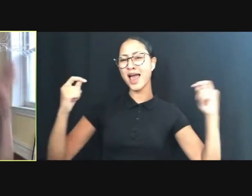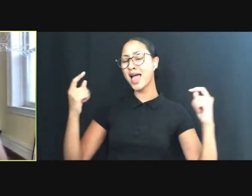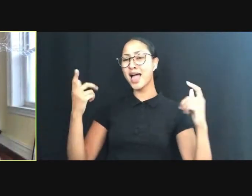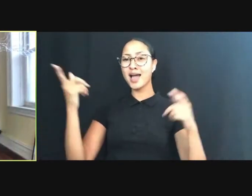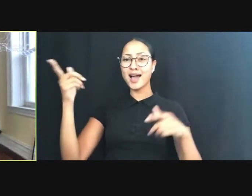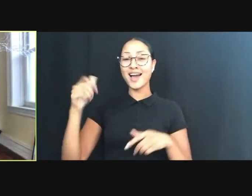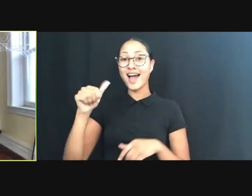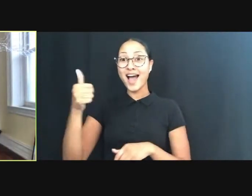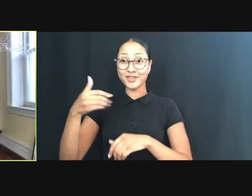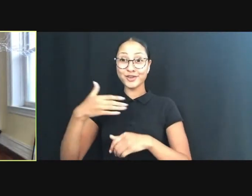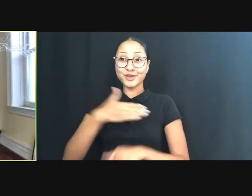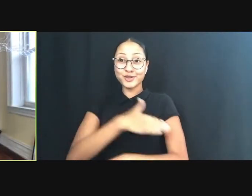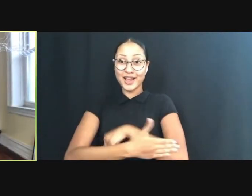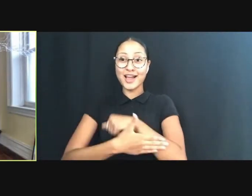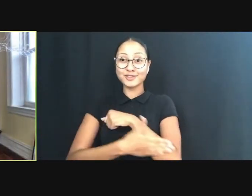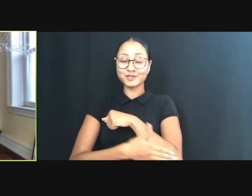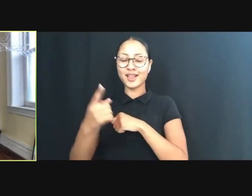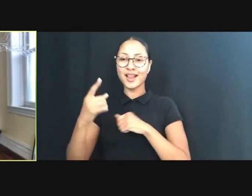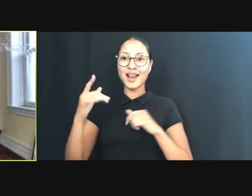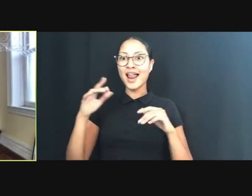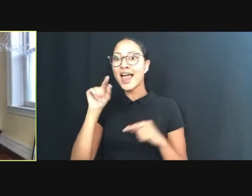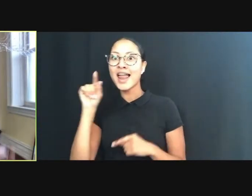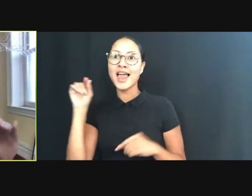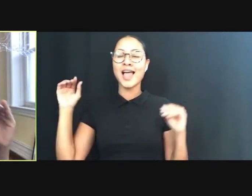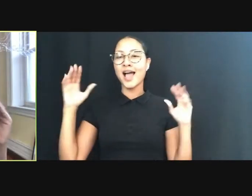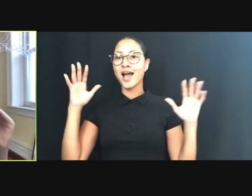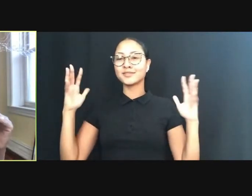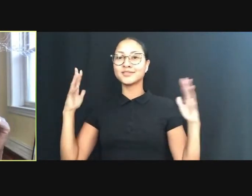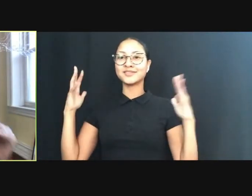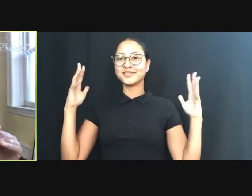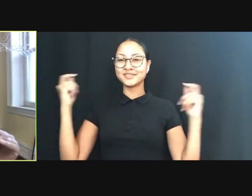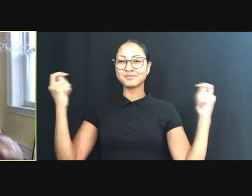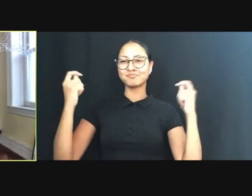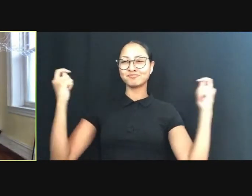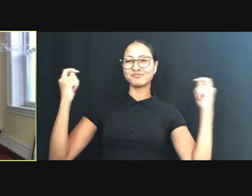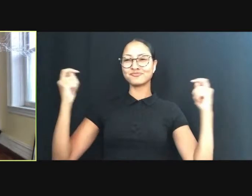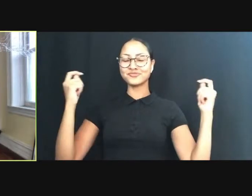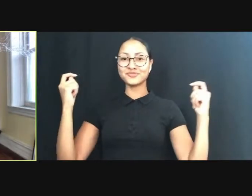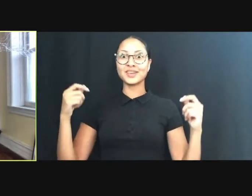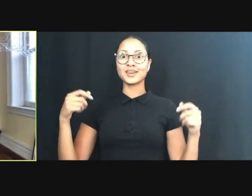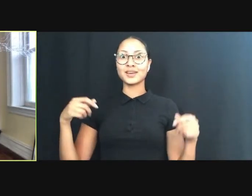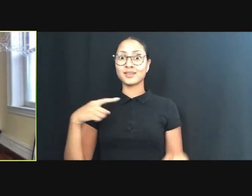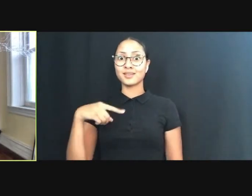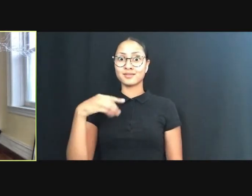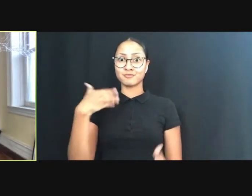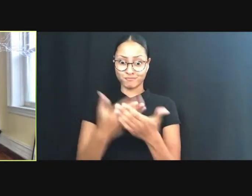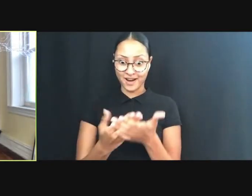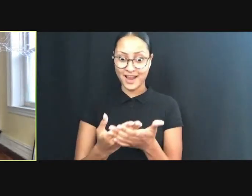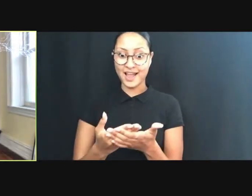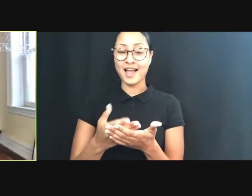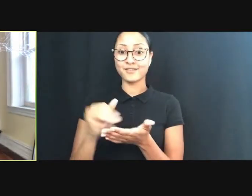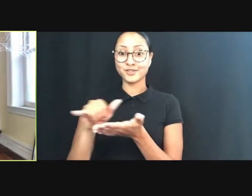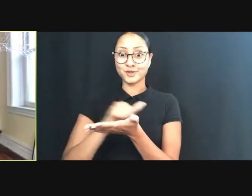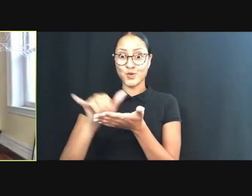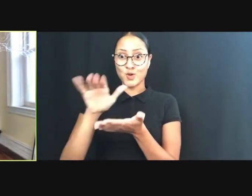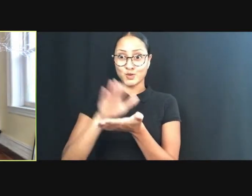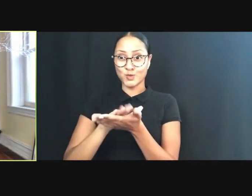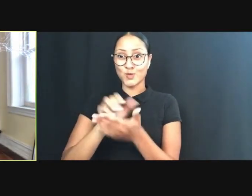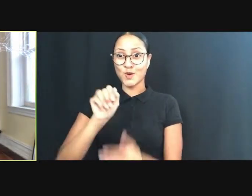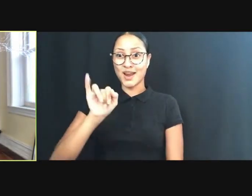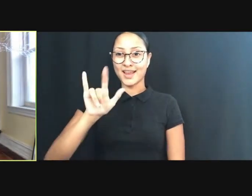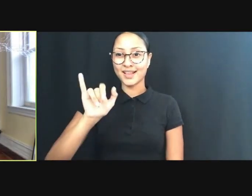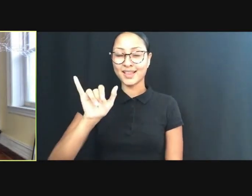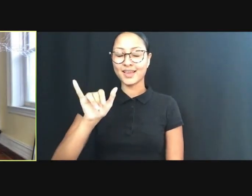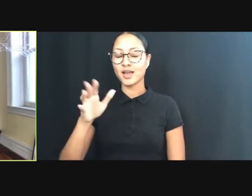then I came to like the Ailey School, like, shut that down, you know? So it was very much a